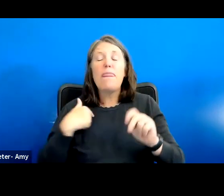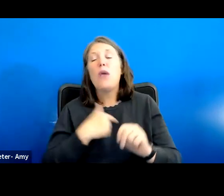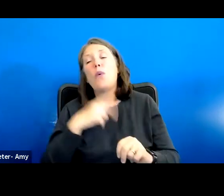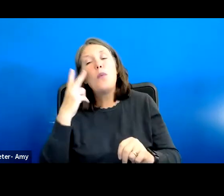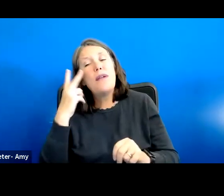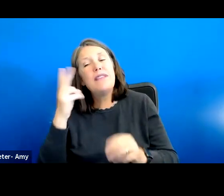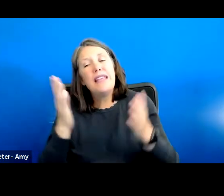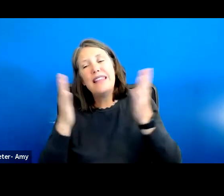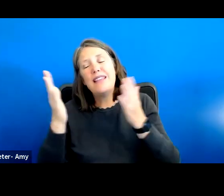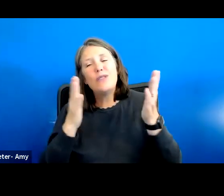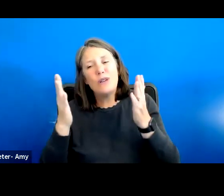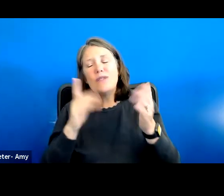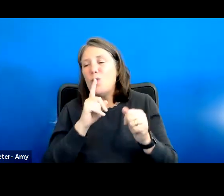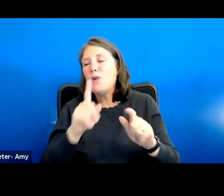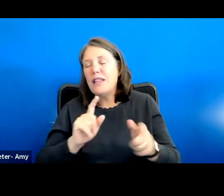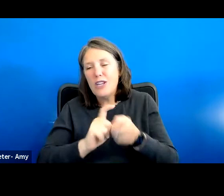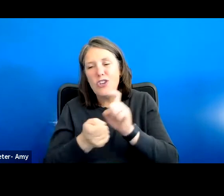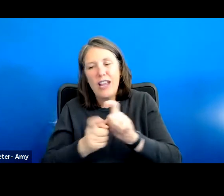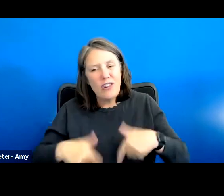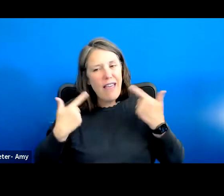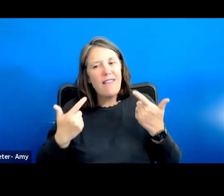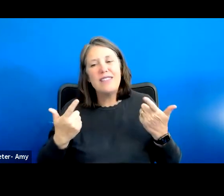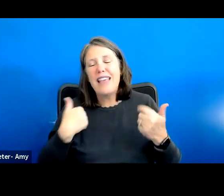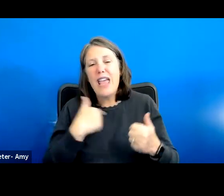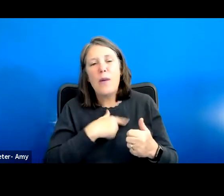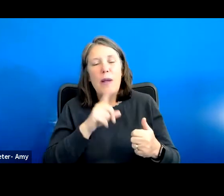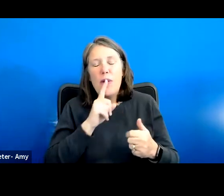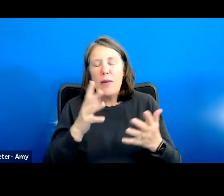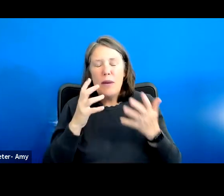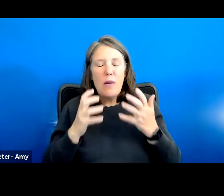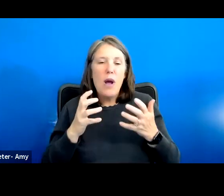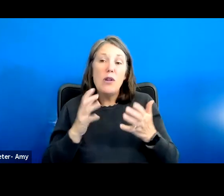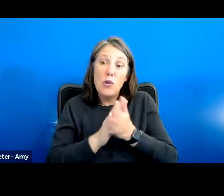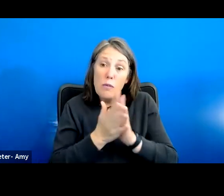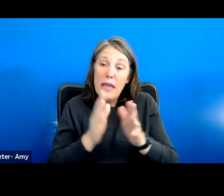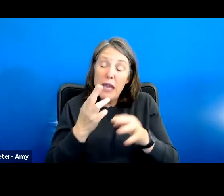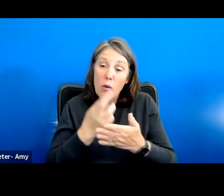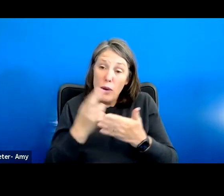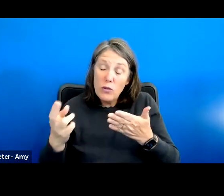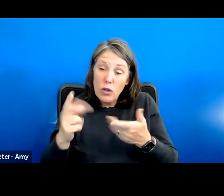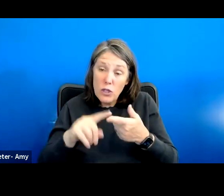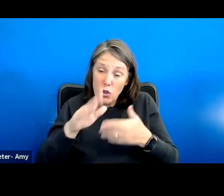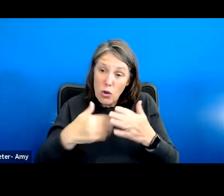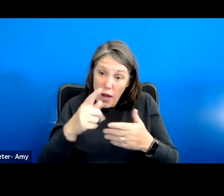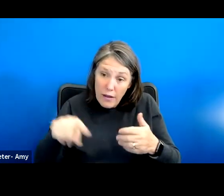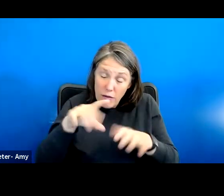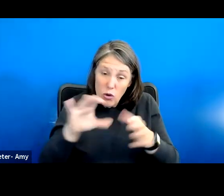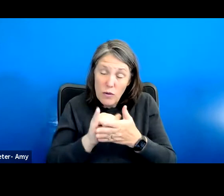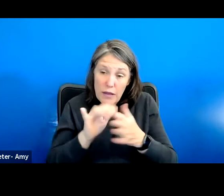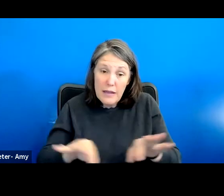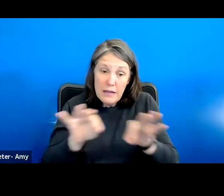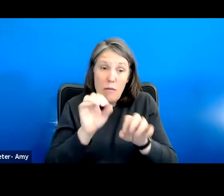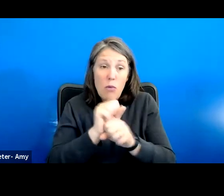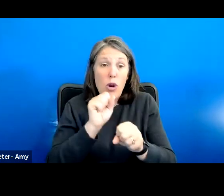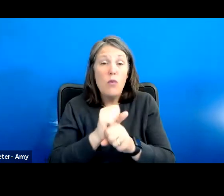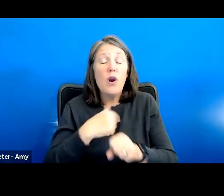these services be life-changing, and we hope that we can act as resources to all of you doing this important work. I